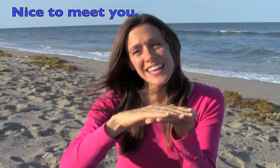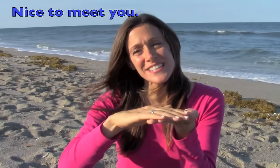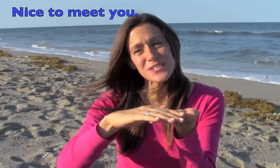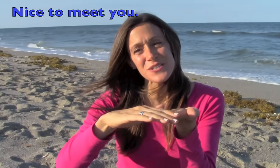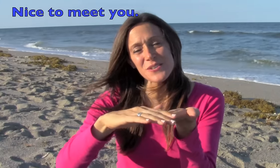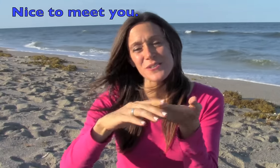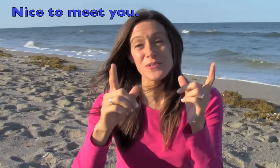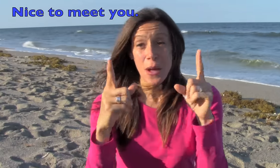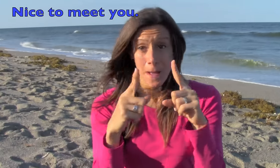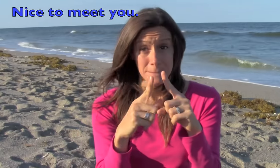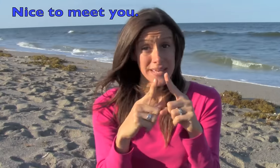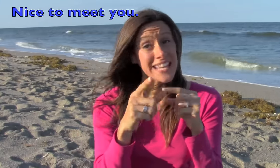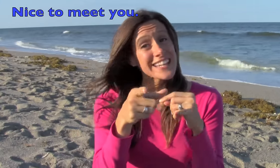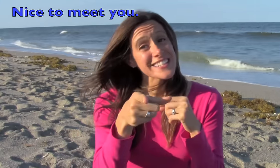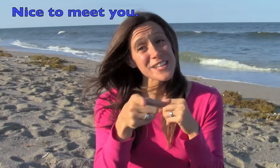Nice to meet you.